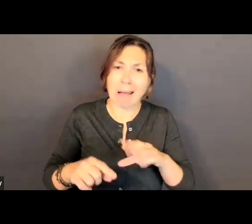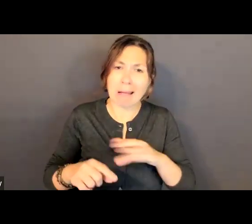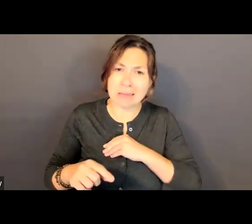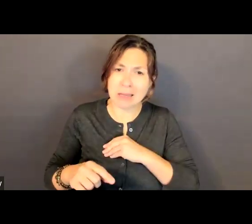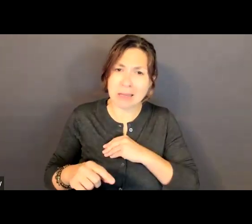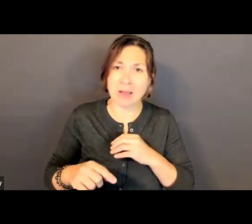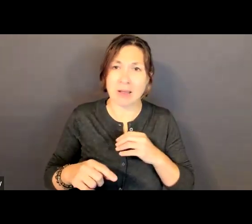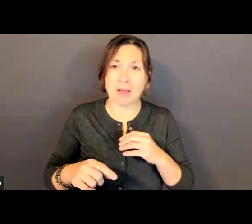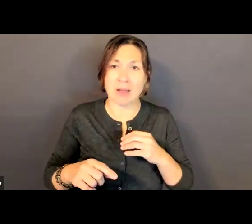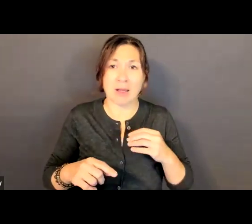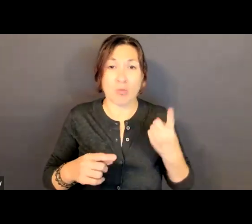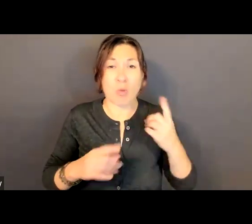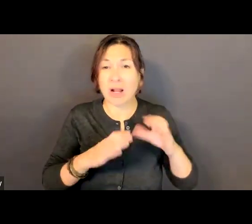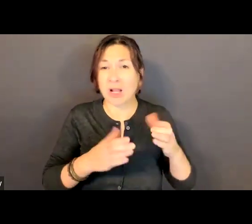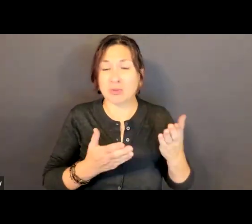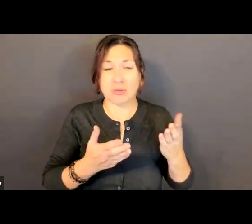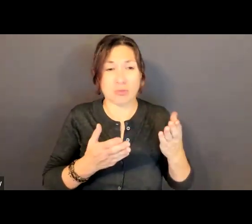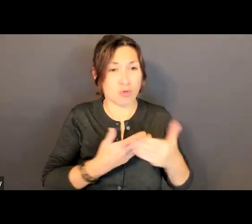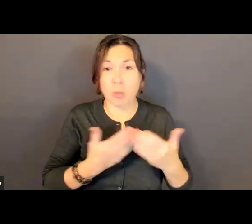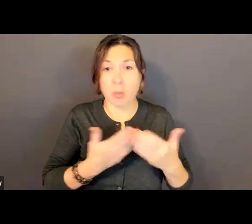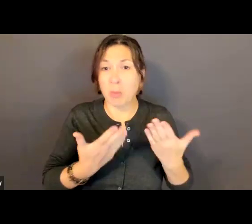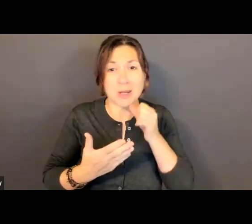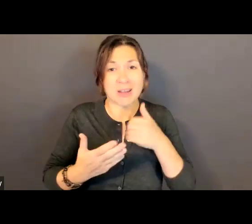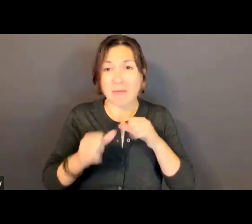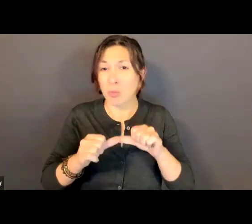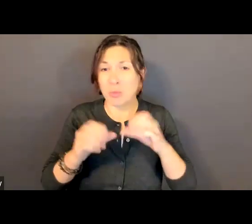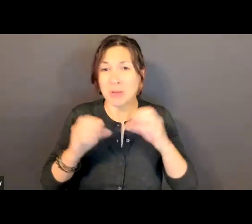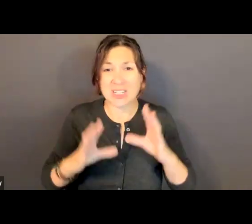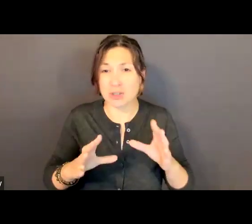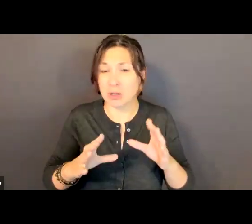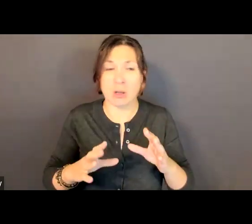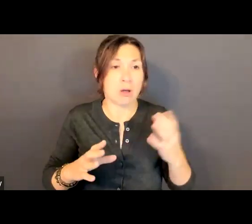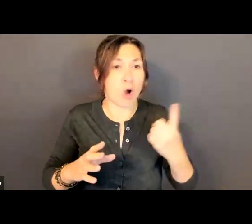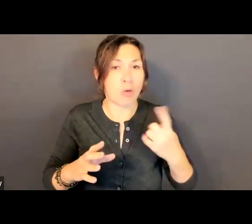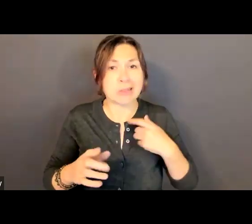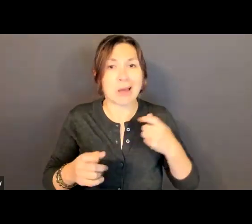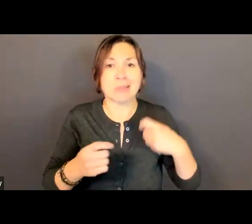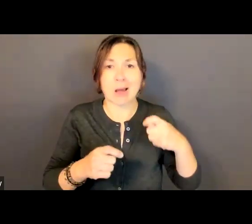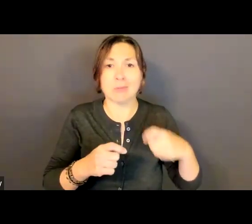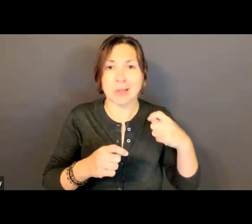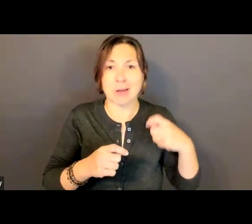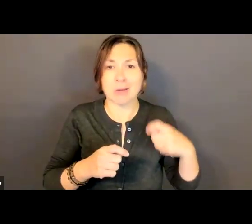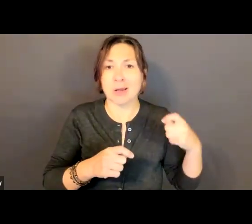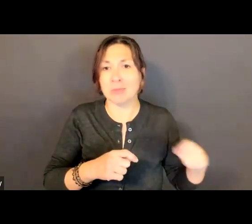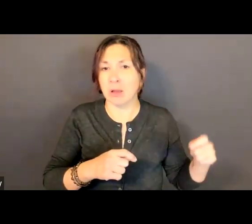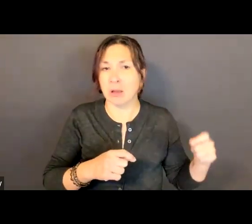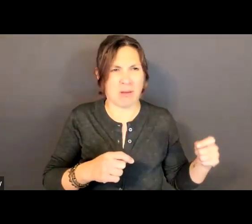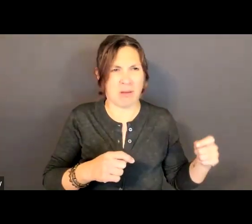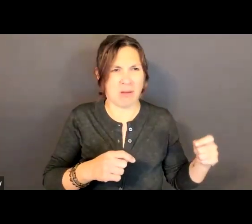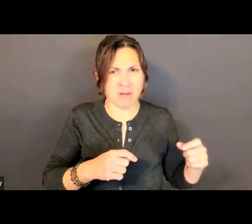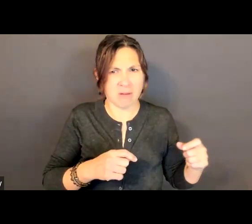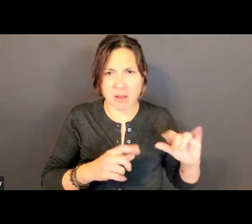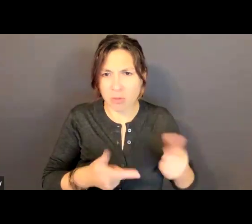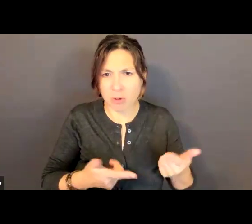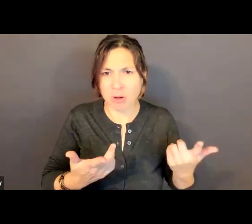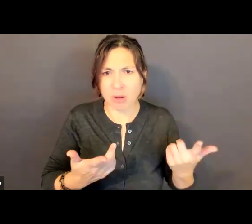of substitute teachers in it. That's not okay. We shouldn't be doing that to students. We have to figure out a way for those things not